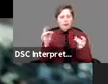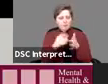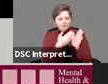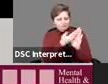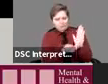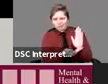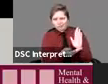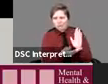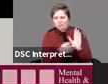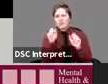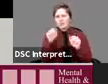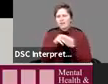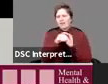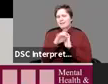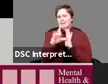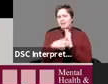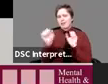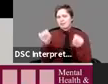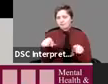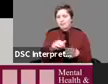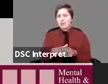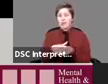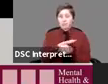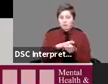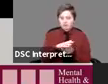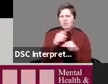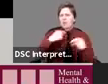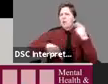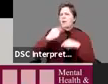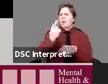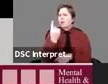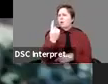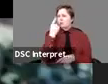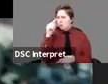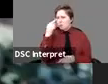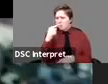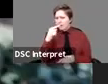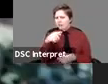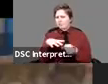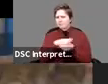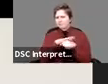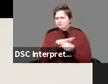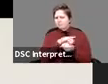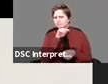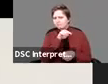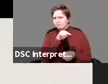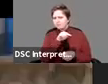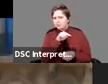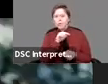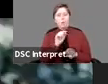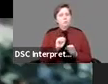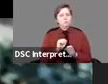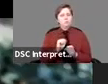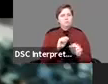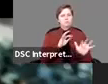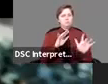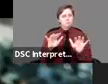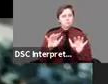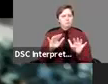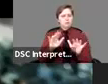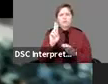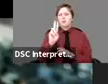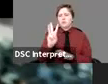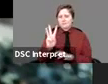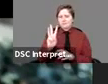so you can access them later. Locally, let's go back, Sarah, if we can, to the Area Office on Aging and United